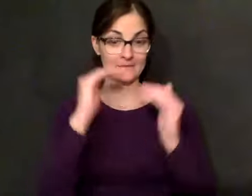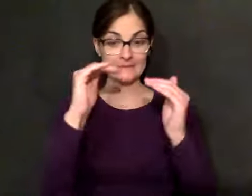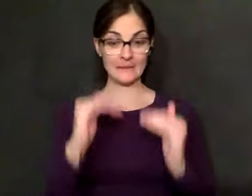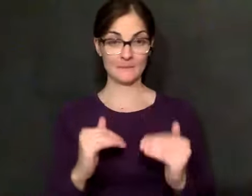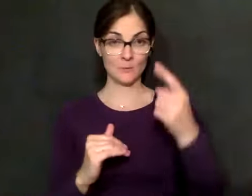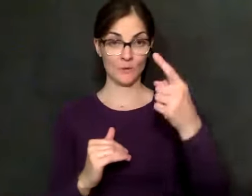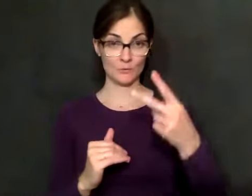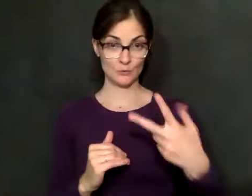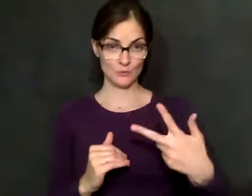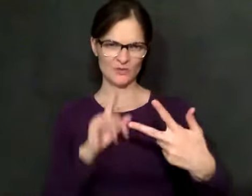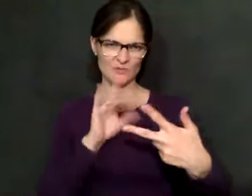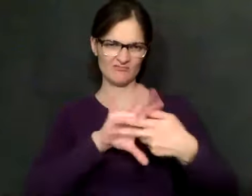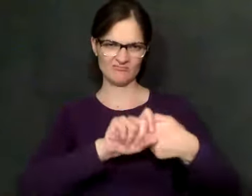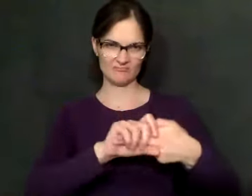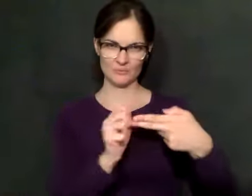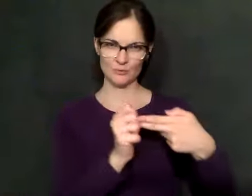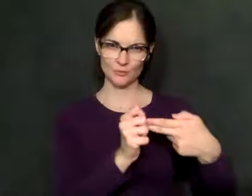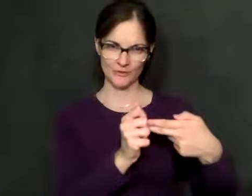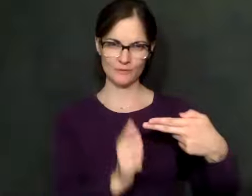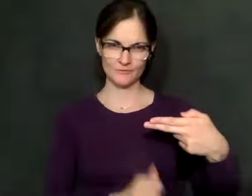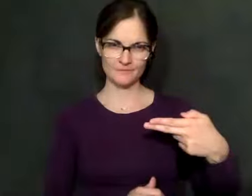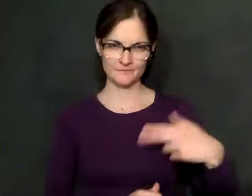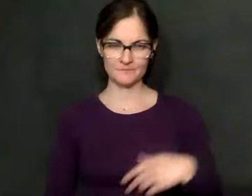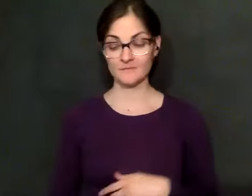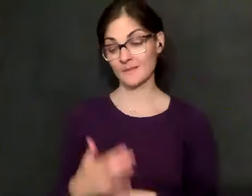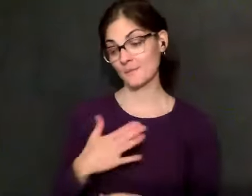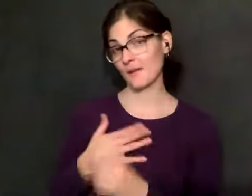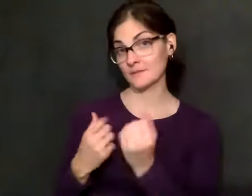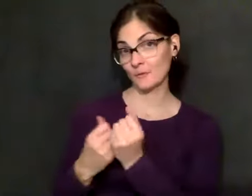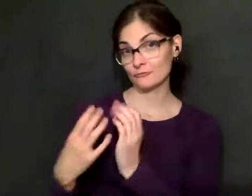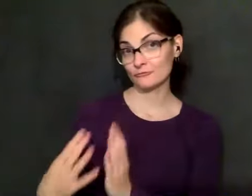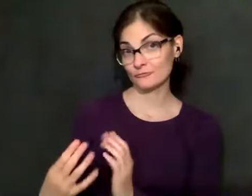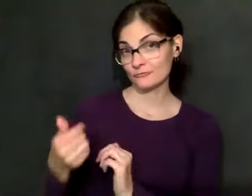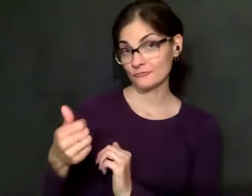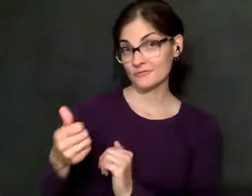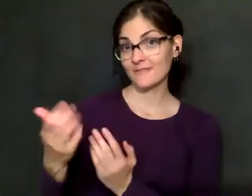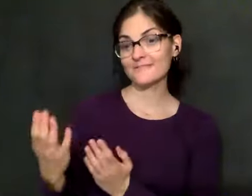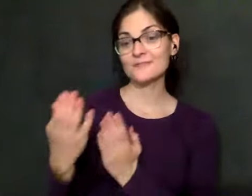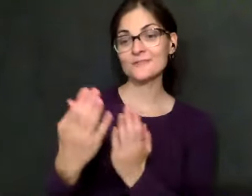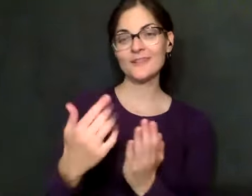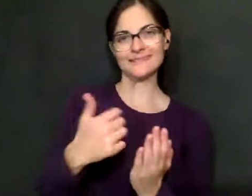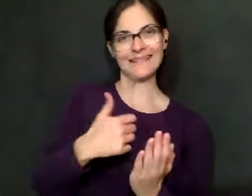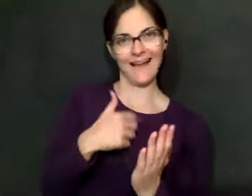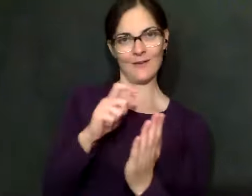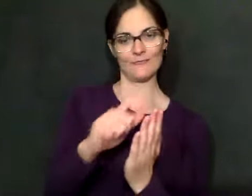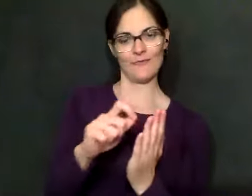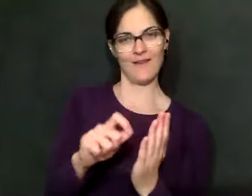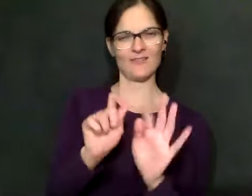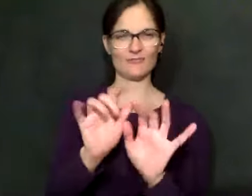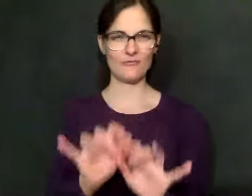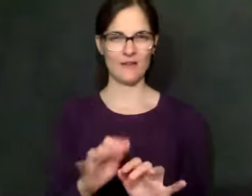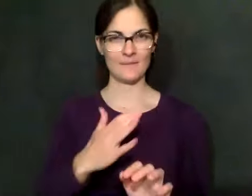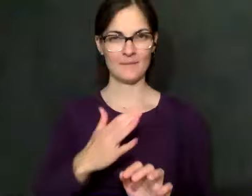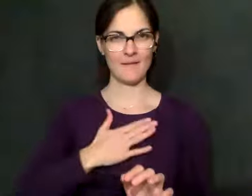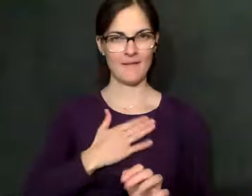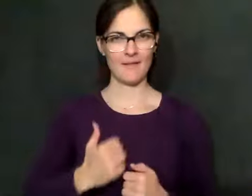time, of course, I was my sponsor. She suggested I write down my life story, so it was all happening. I was writing a bit